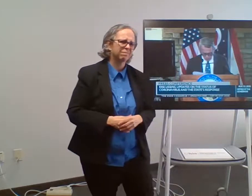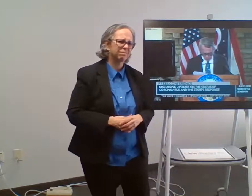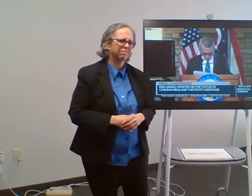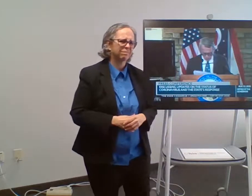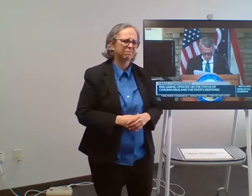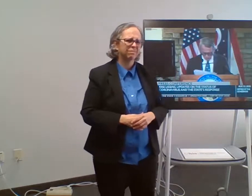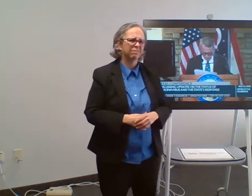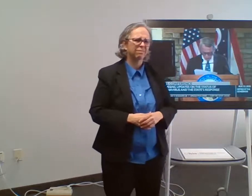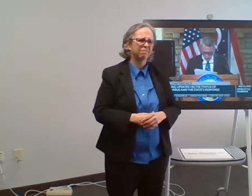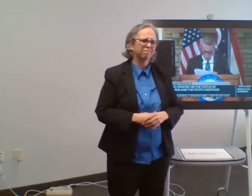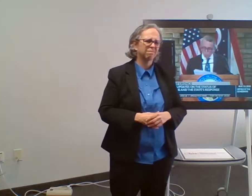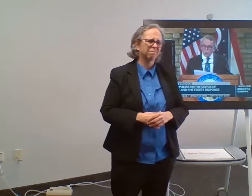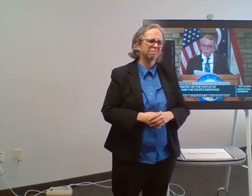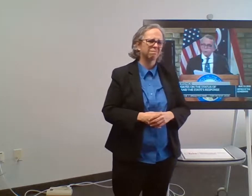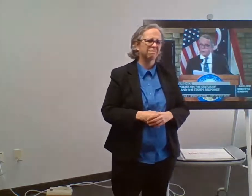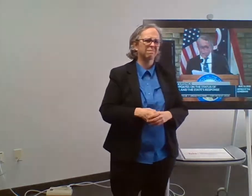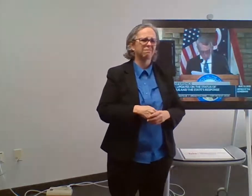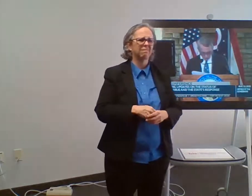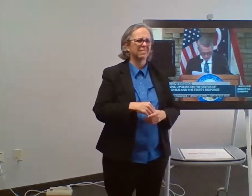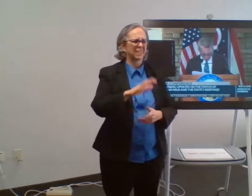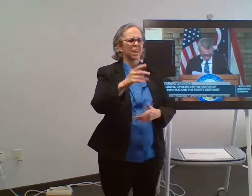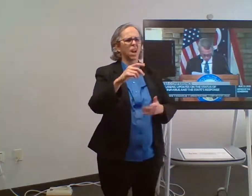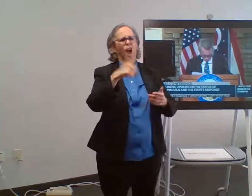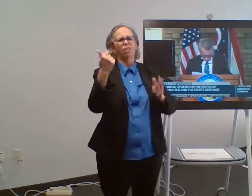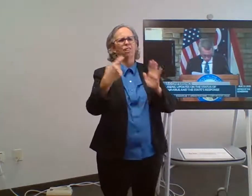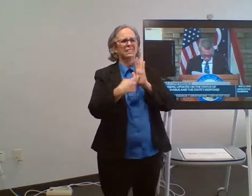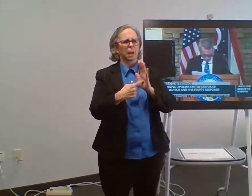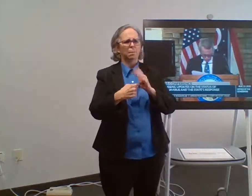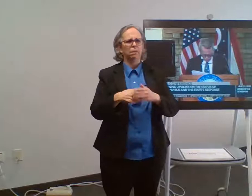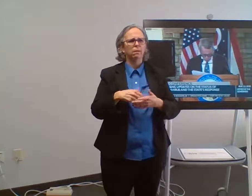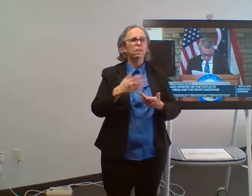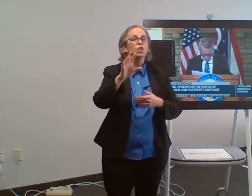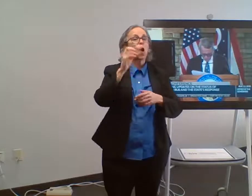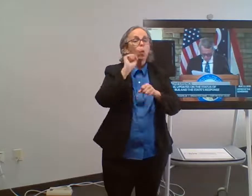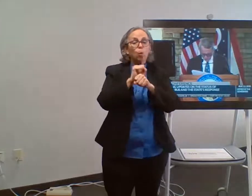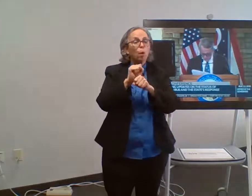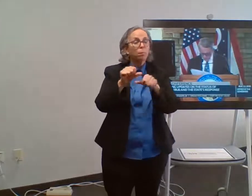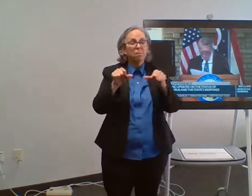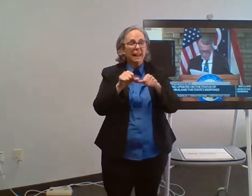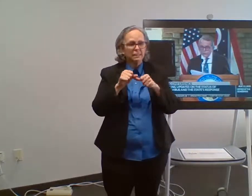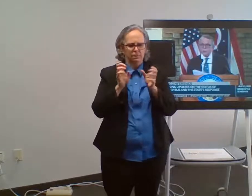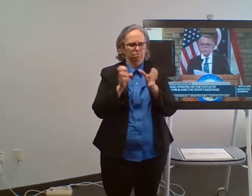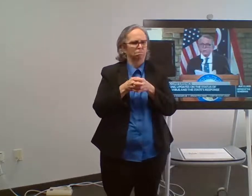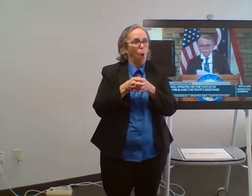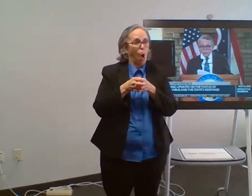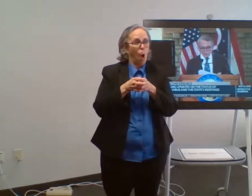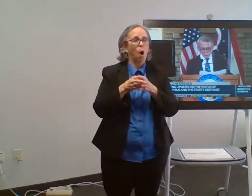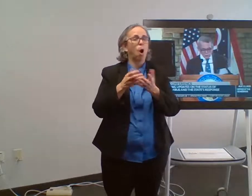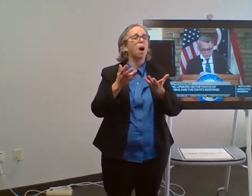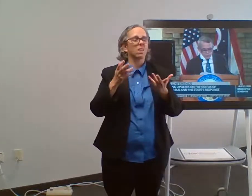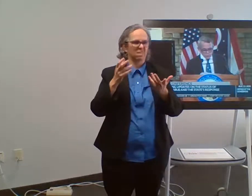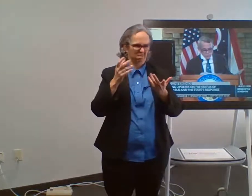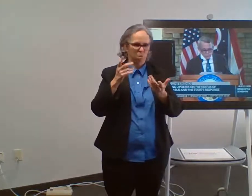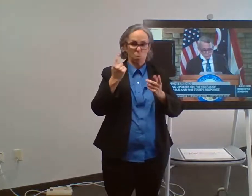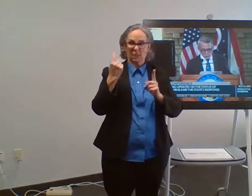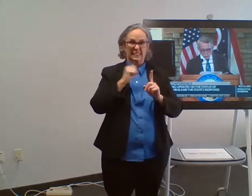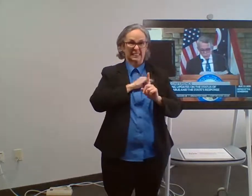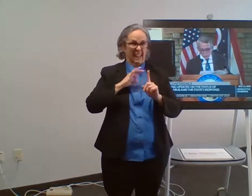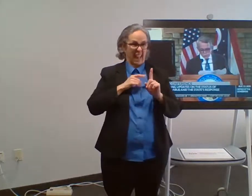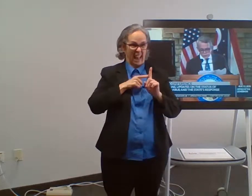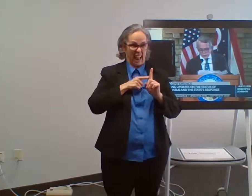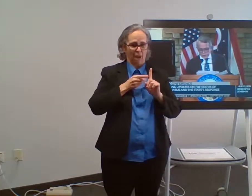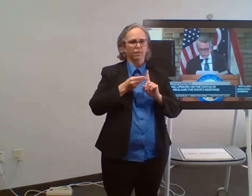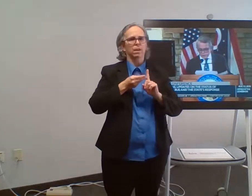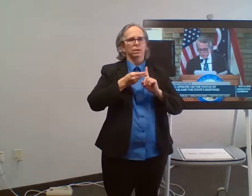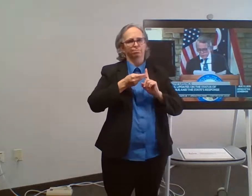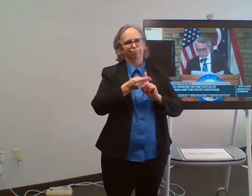We're also continuing to see small workplace outbreaks where one member of the staff spreads it to a group of